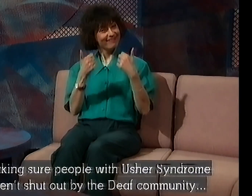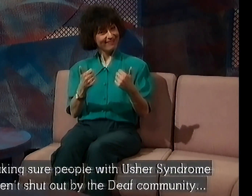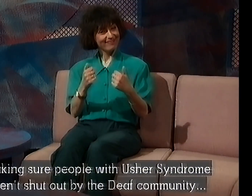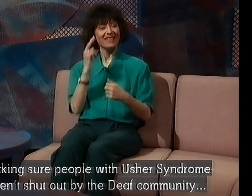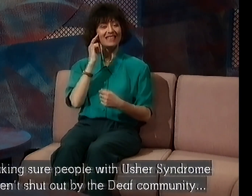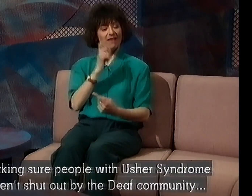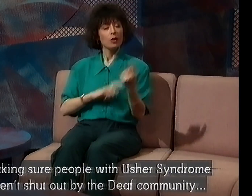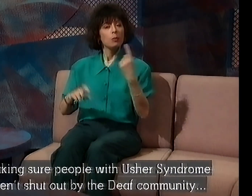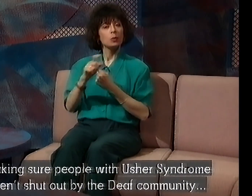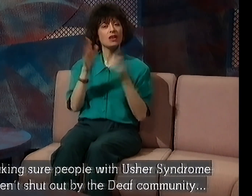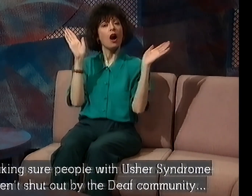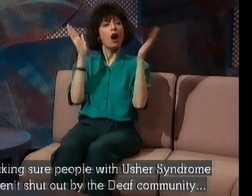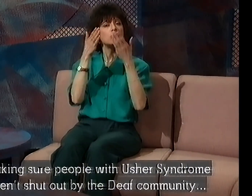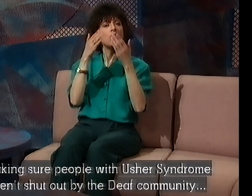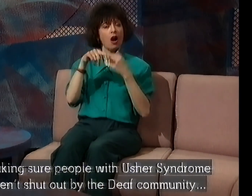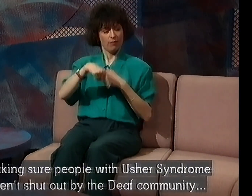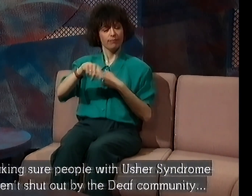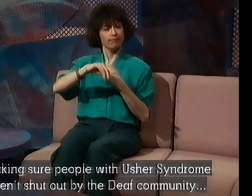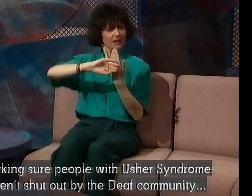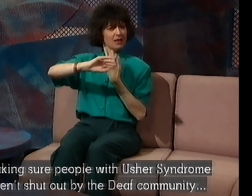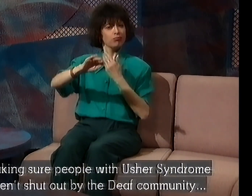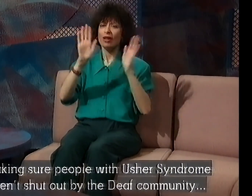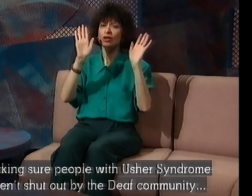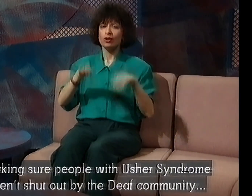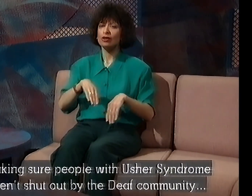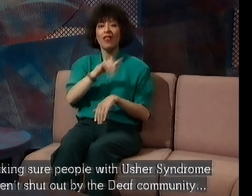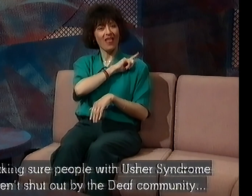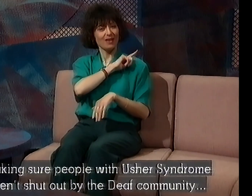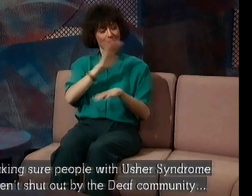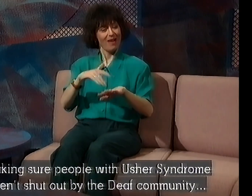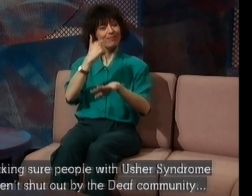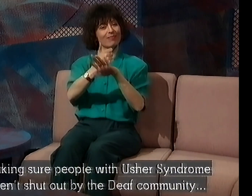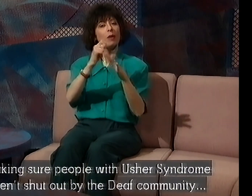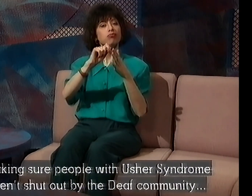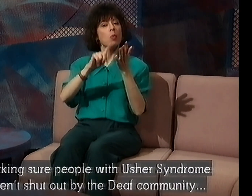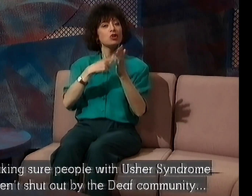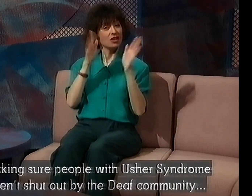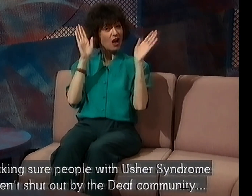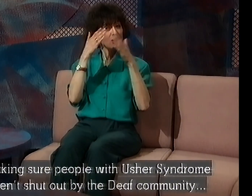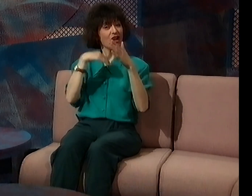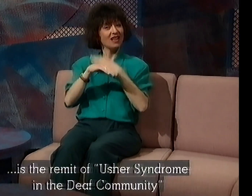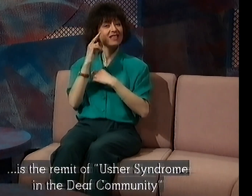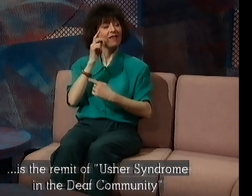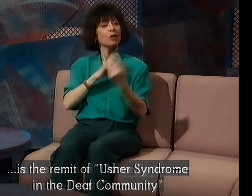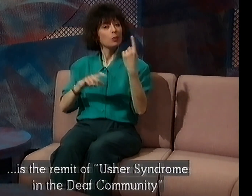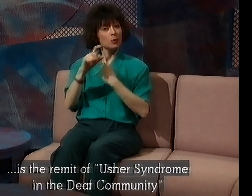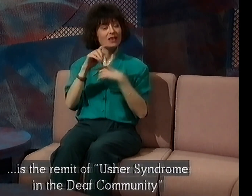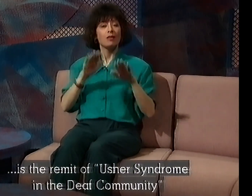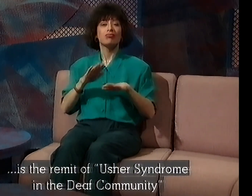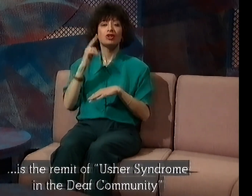Welcome back. Making sure that deaf people with Usher syndrome don't get shut out by the deaf community is the remit of the Usher Syndrome in the